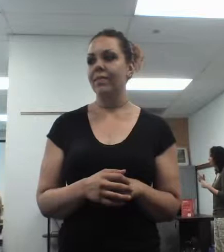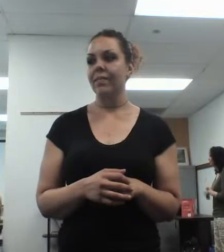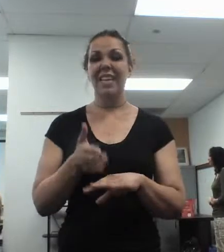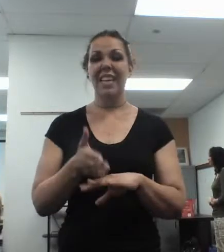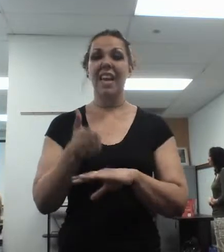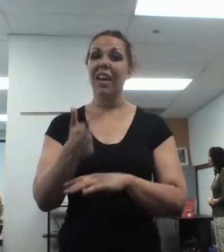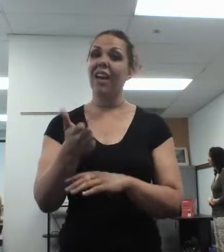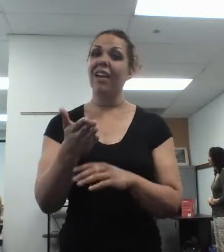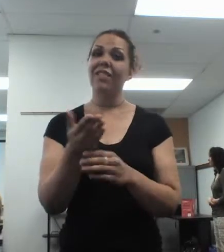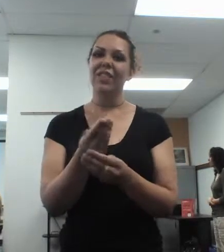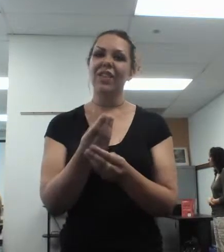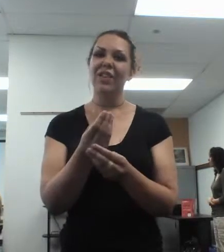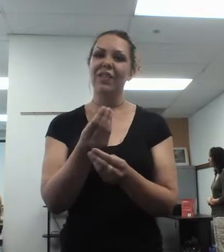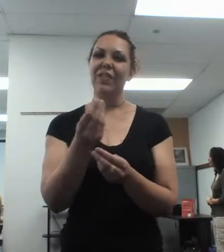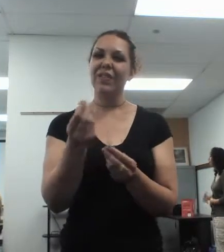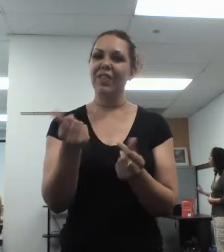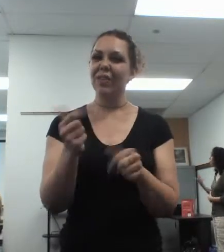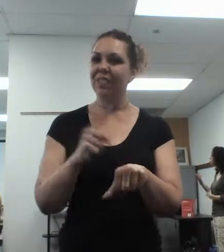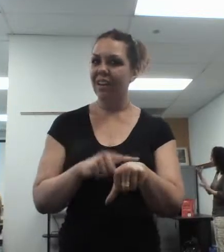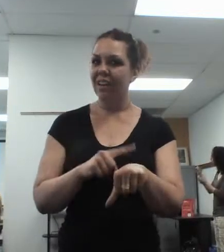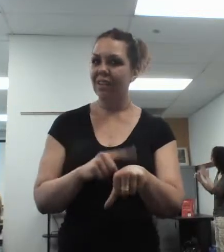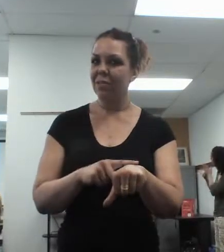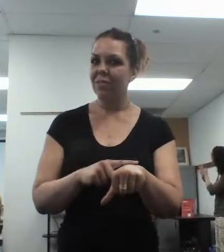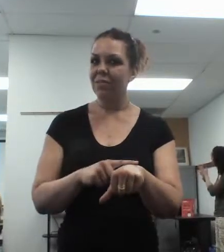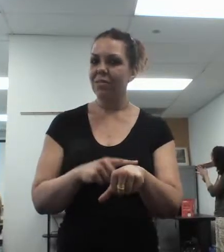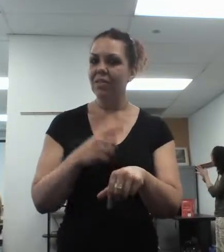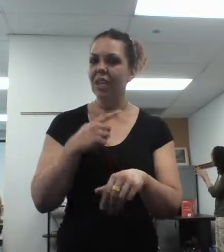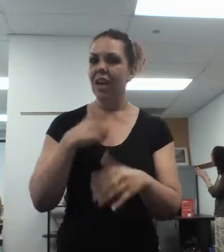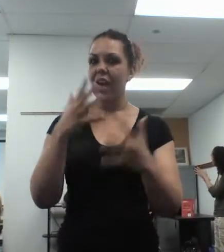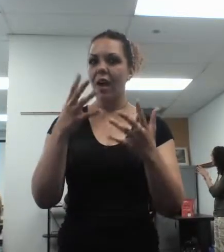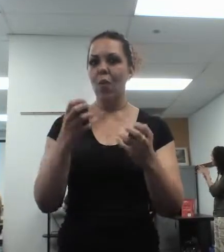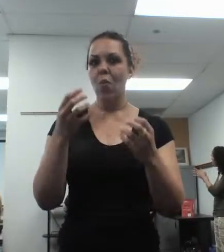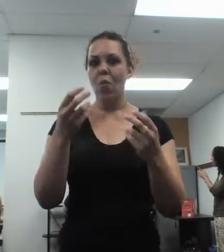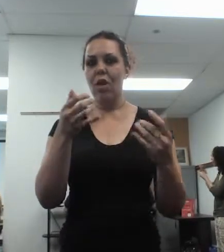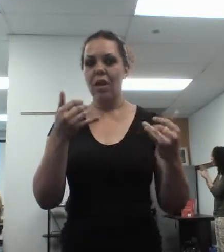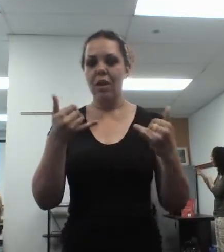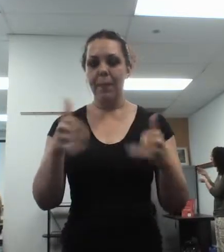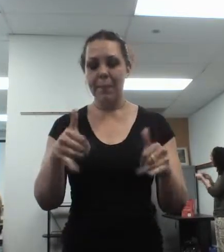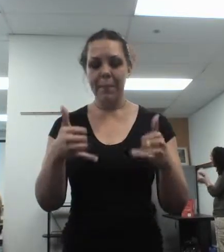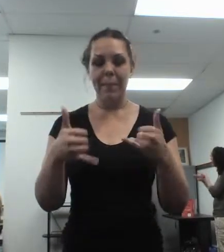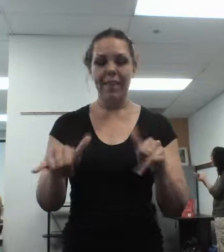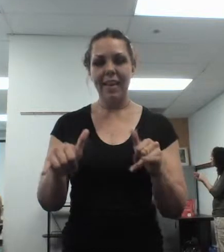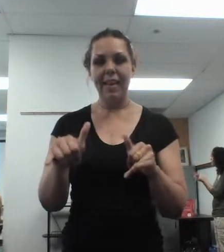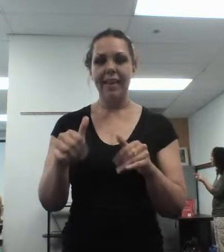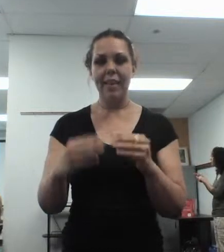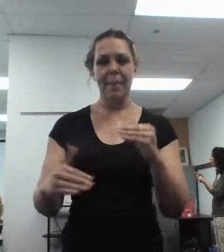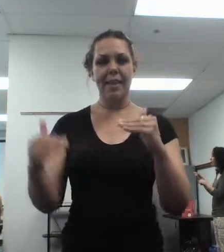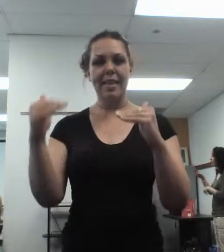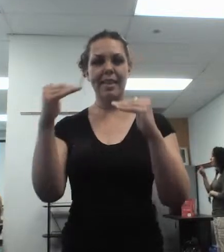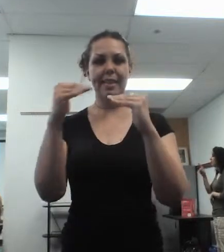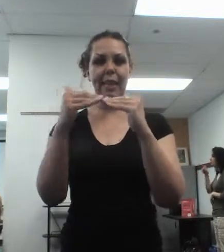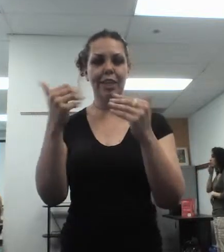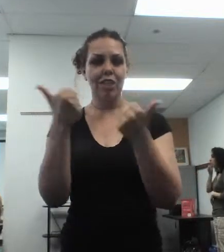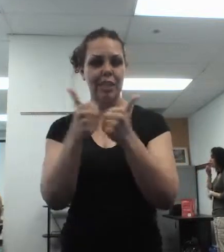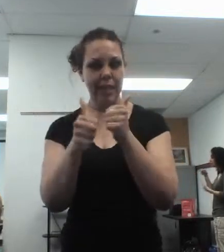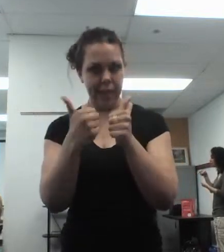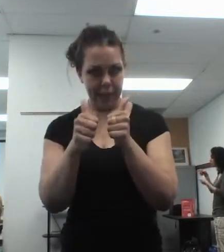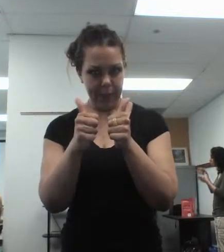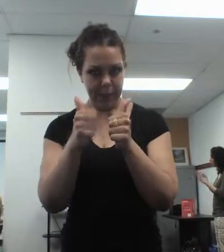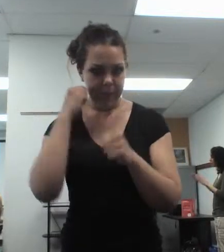want to play the mediation game and you want to give it so that this deaf client has a chance to respond. Oh, just talk to me directly or whatever. But